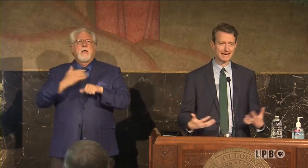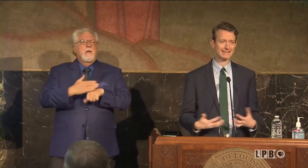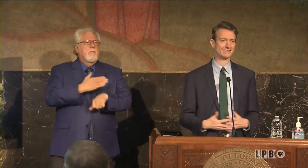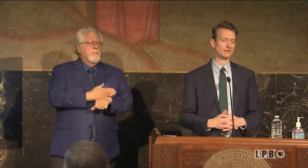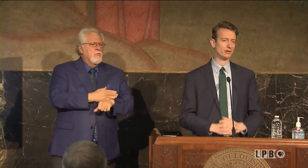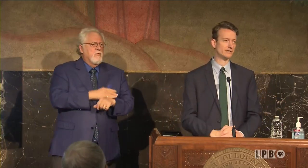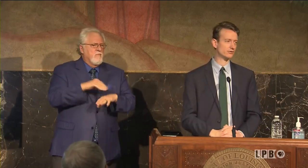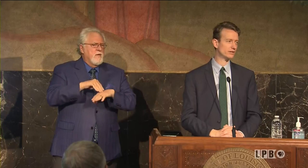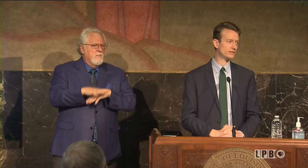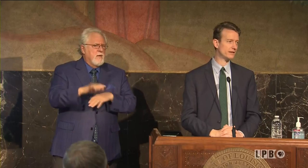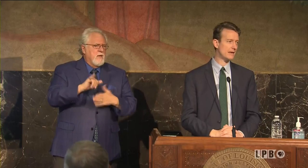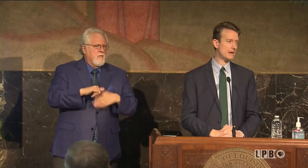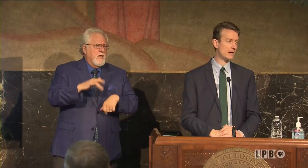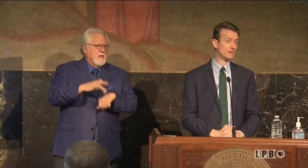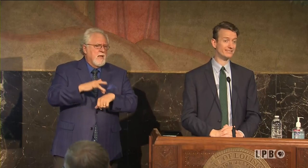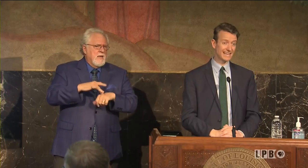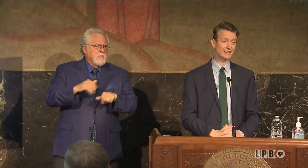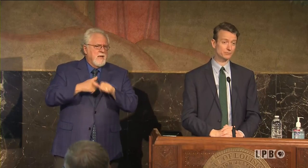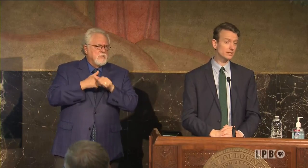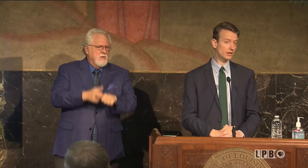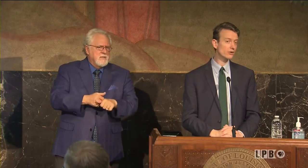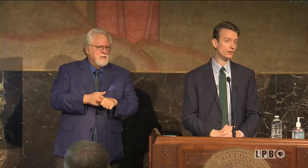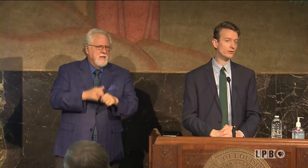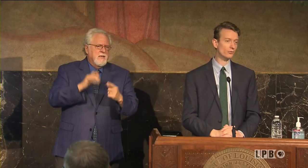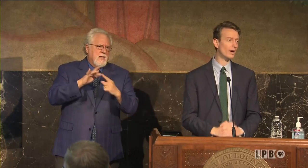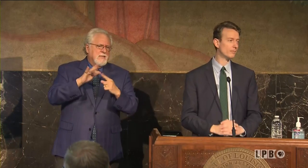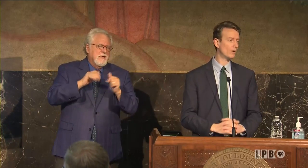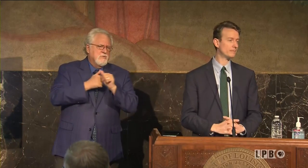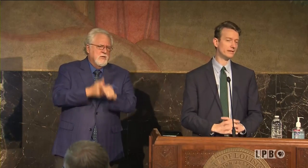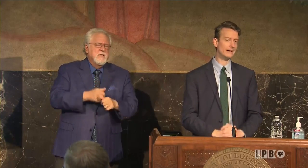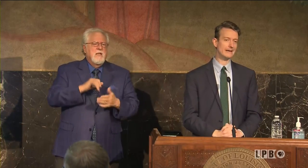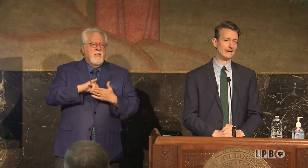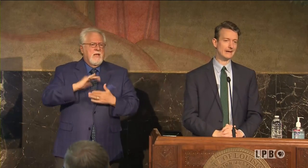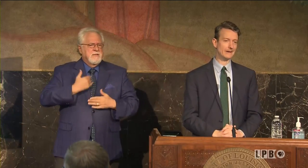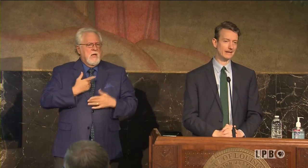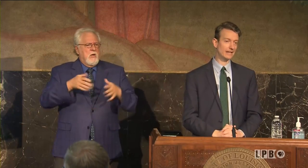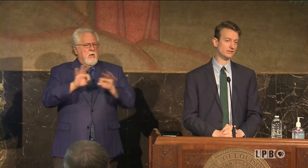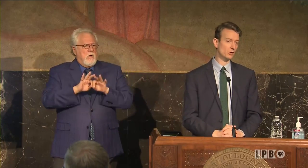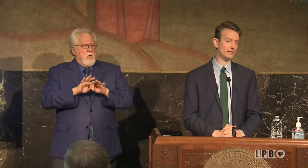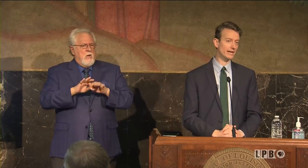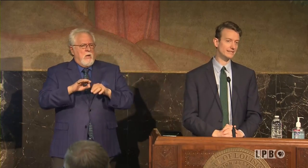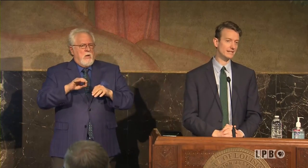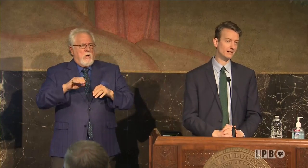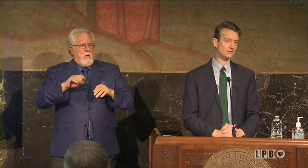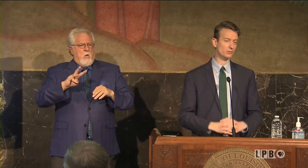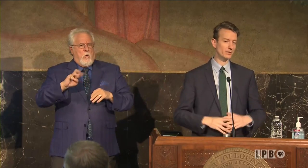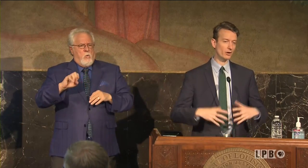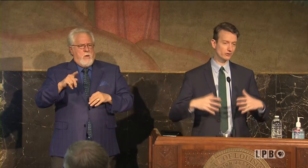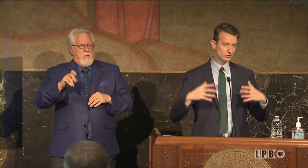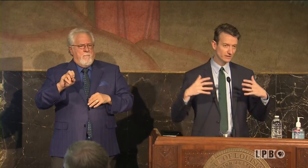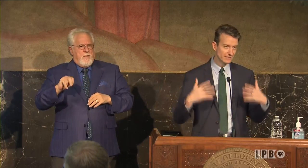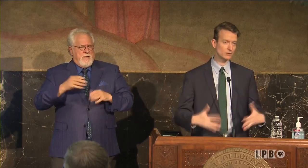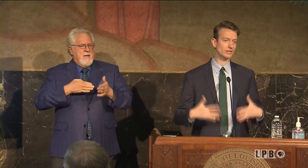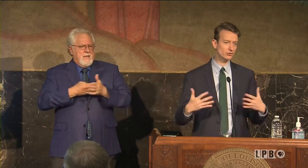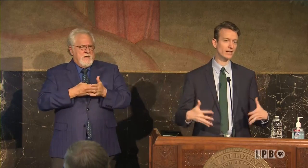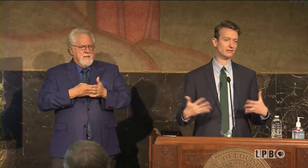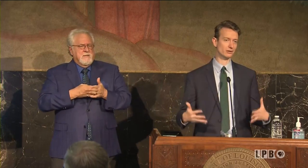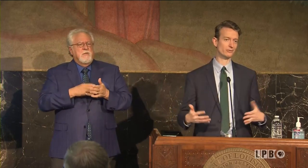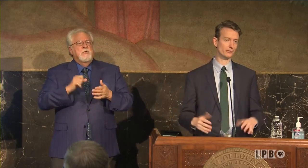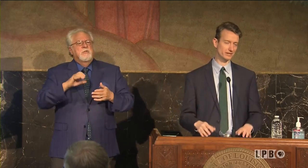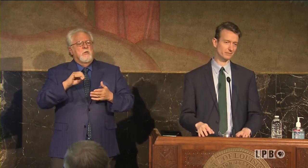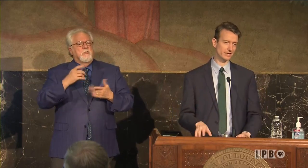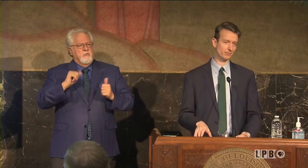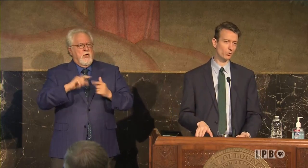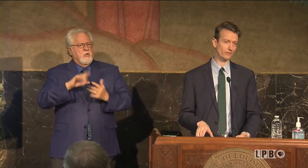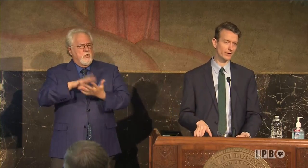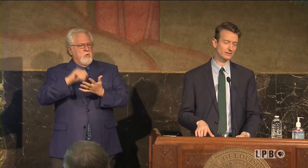the impact of contact tracing, because that is really our critical weapon against COVID-19. And so we are continually trying to